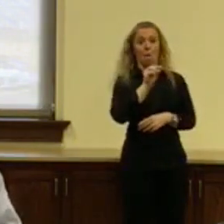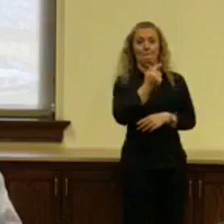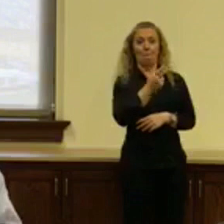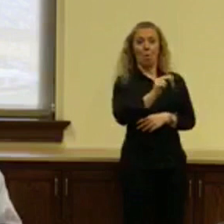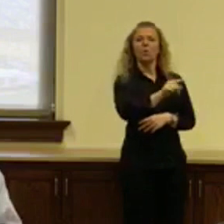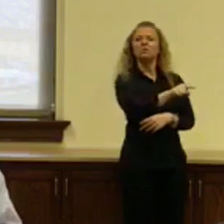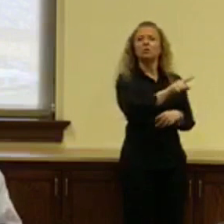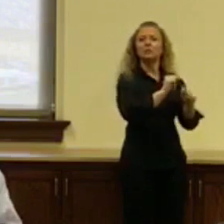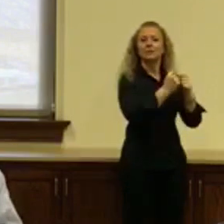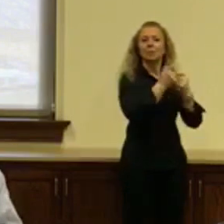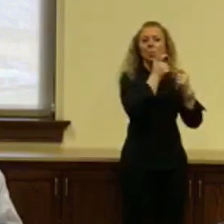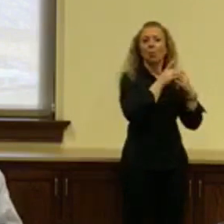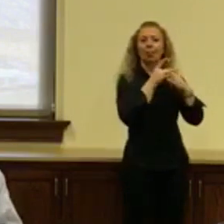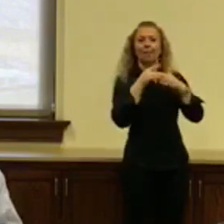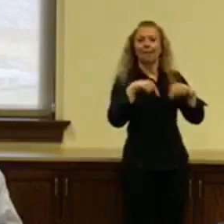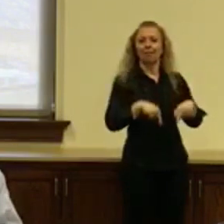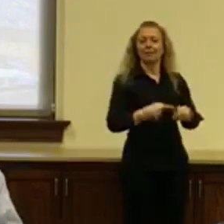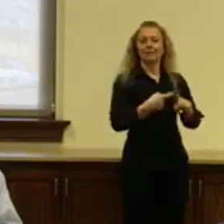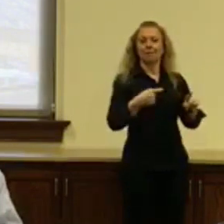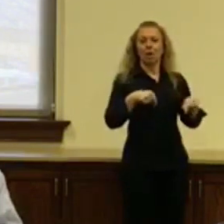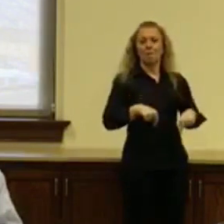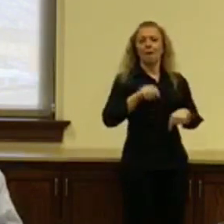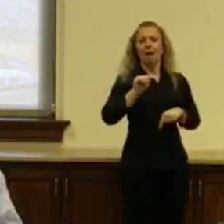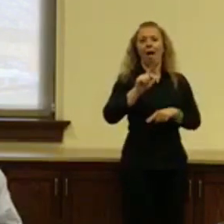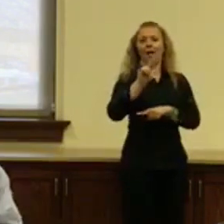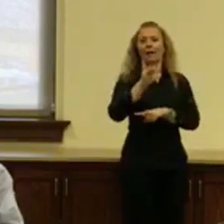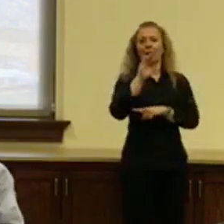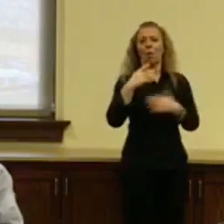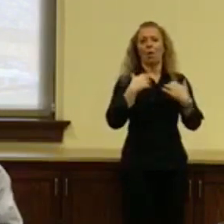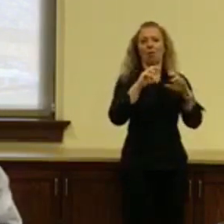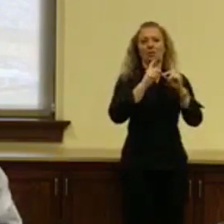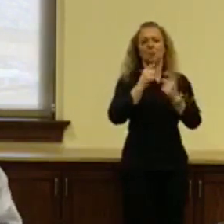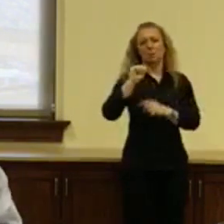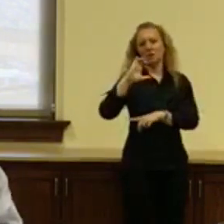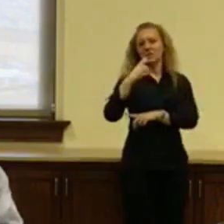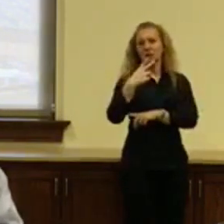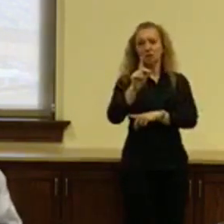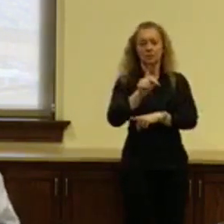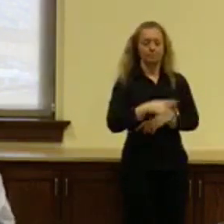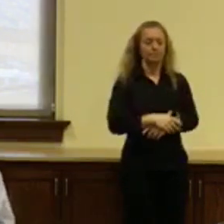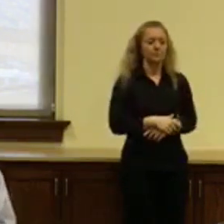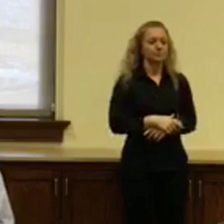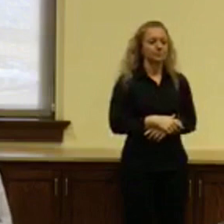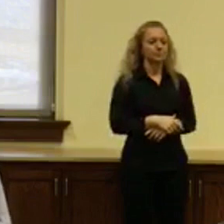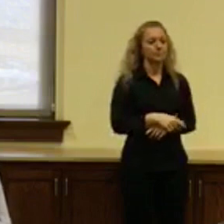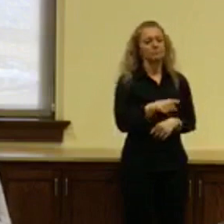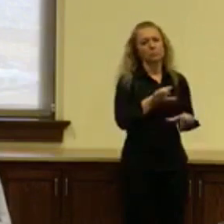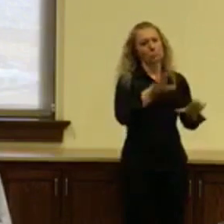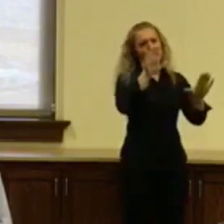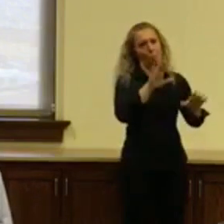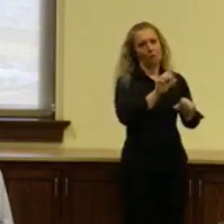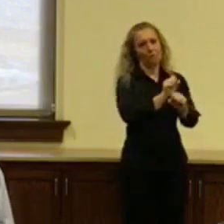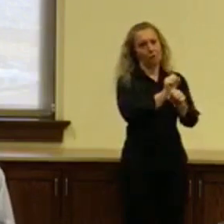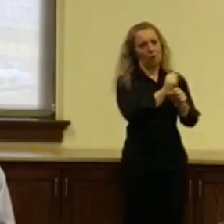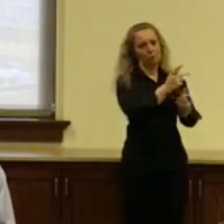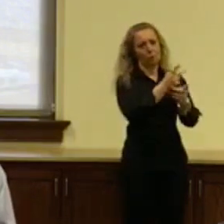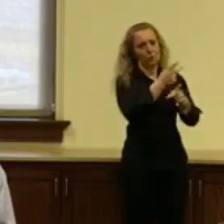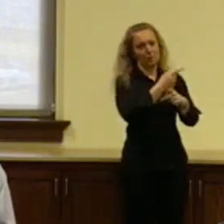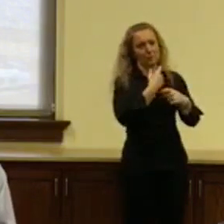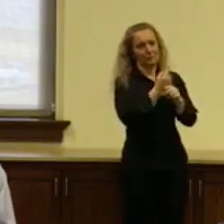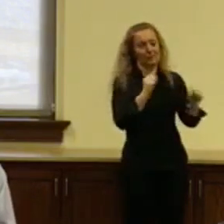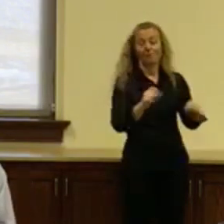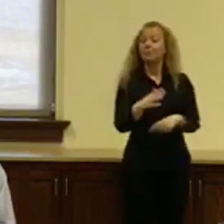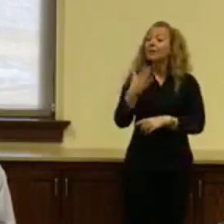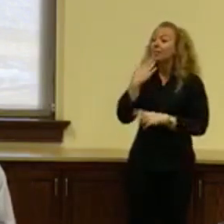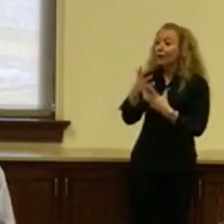this with her team at the Health Department, doing a fantastic job in keeping us safe. Dr. Bogan? Thank you very much, County